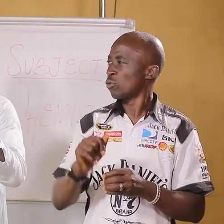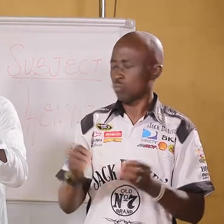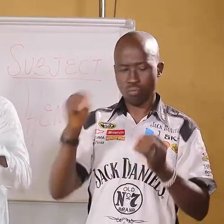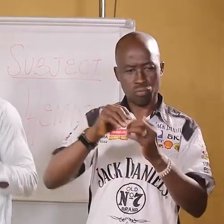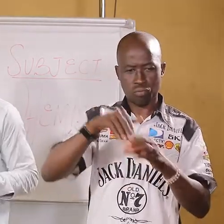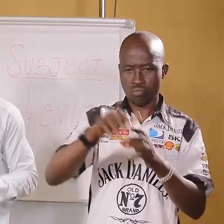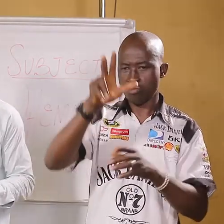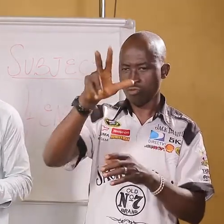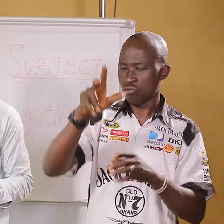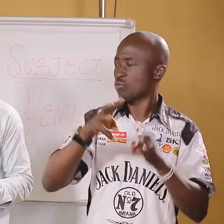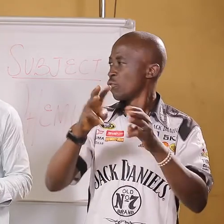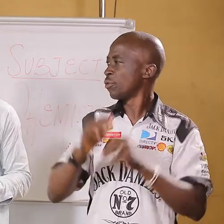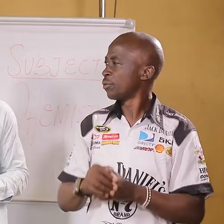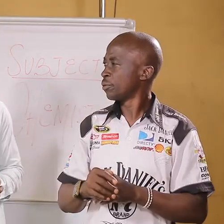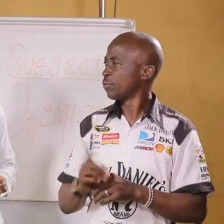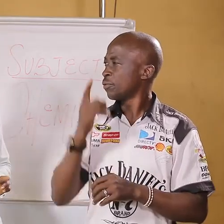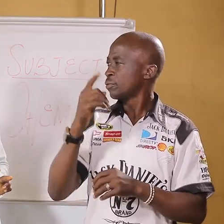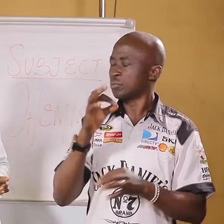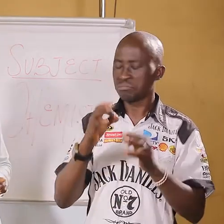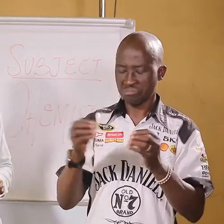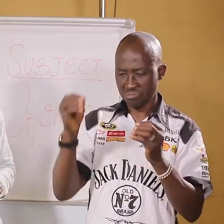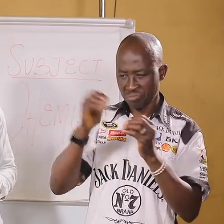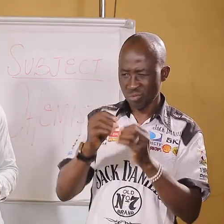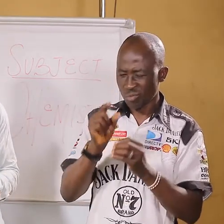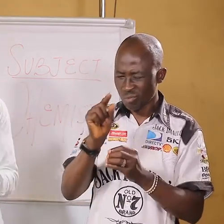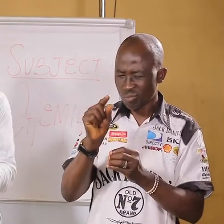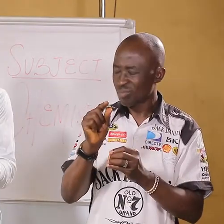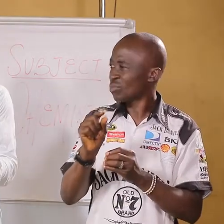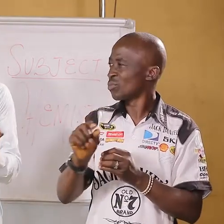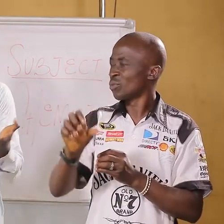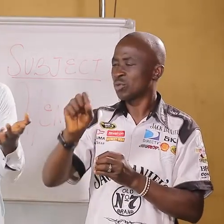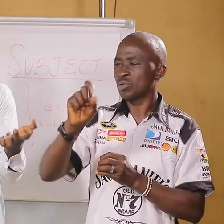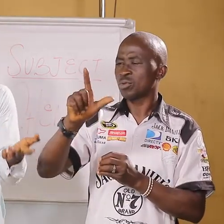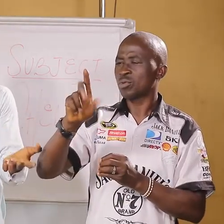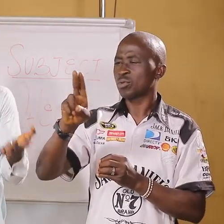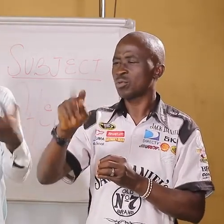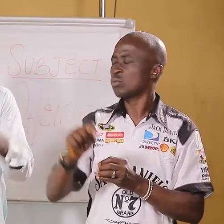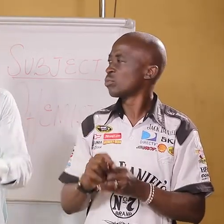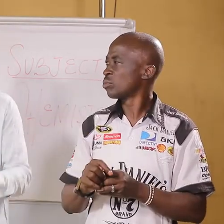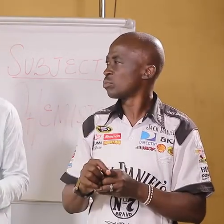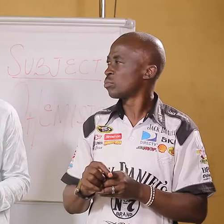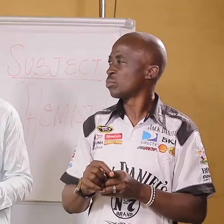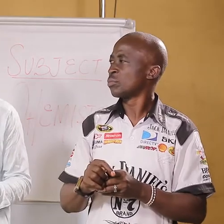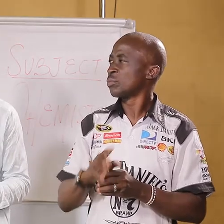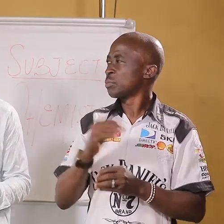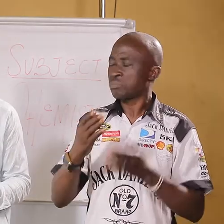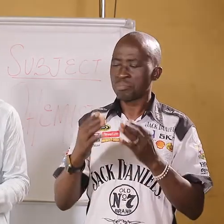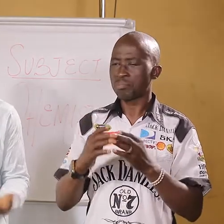different ways. The first way is you can add a very small quantity of solute in which more solute can be required in the